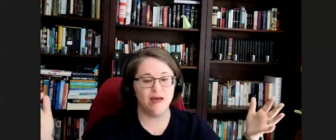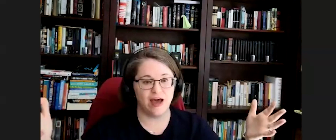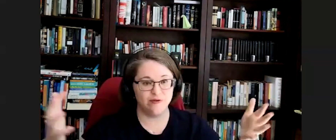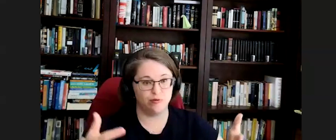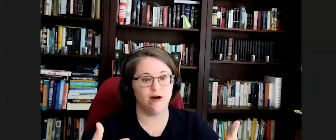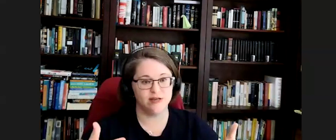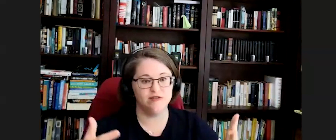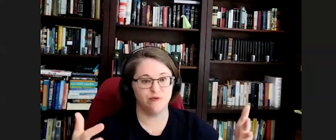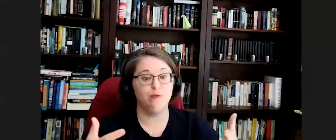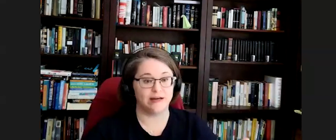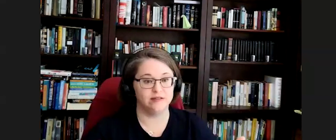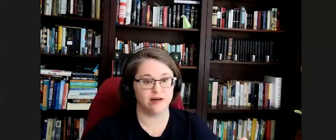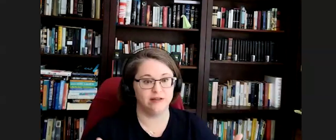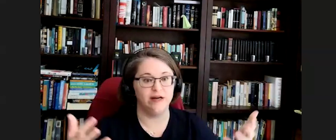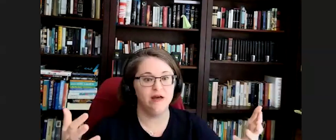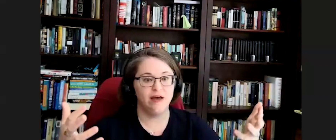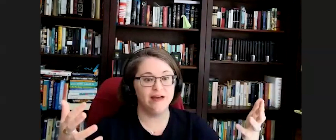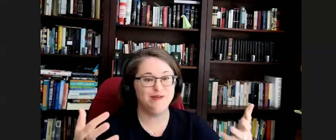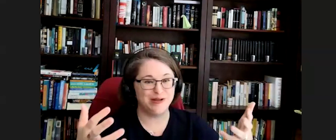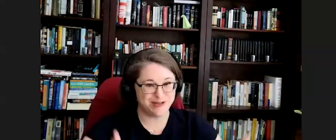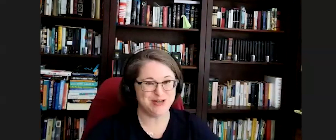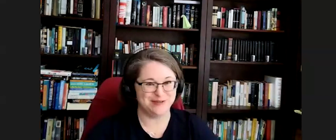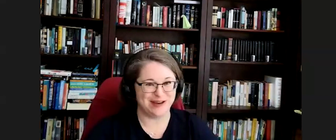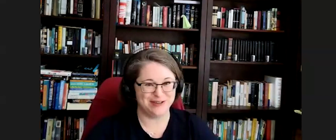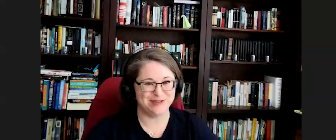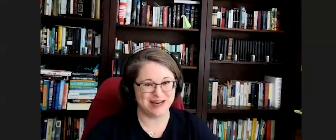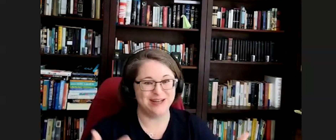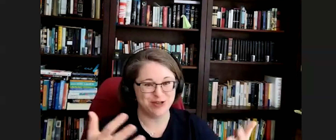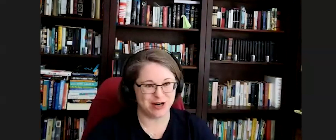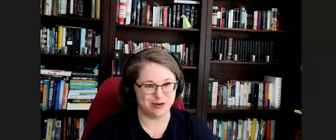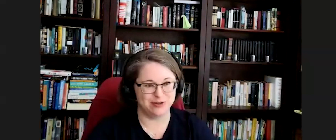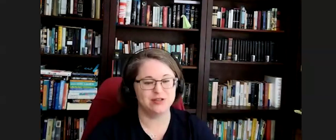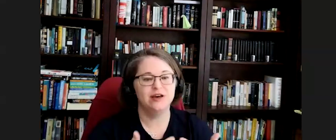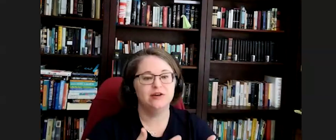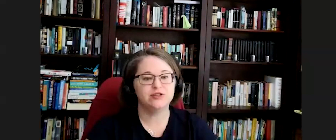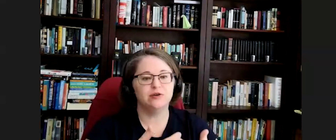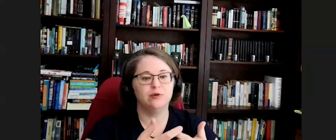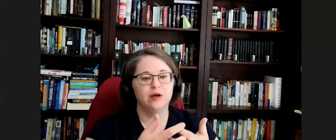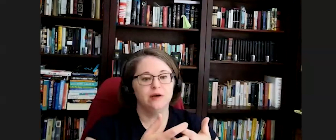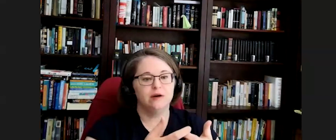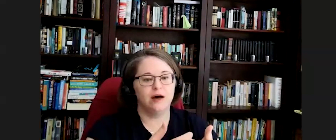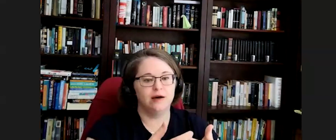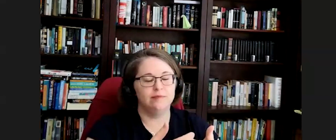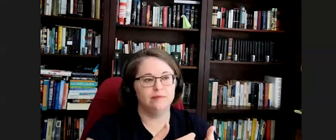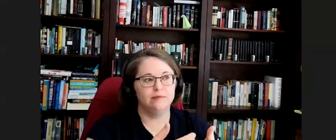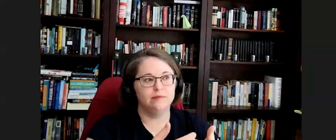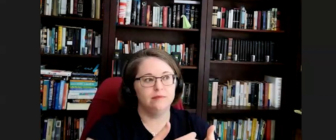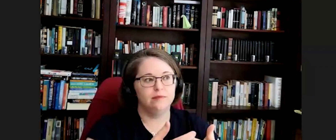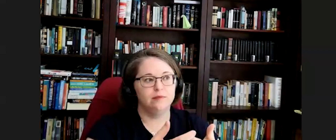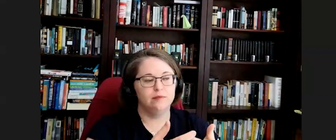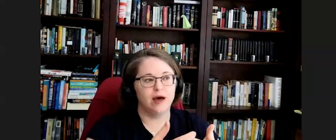and have a process for reconciling and developing shared values, right? And shared goals. So,